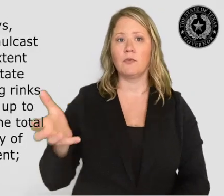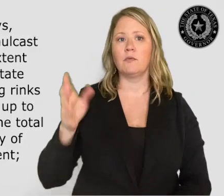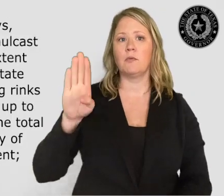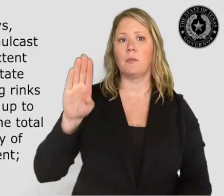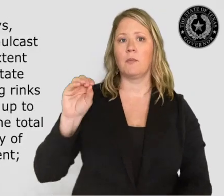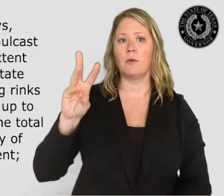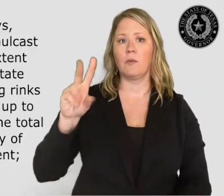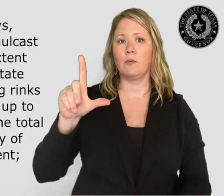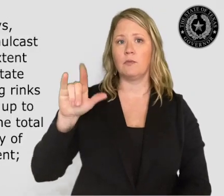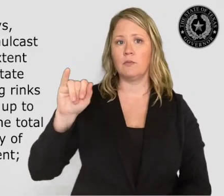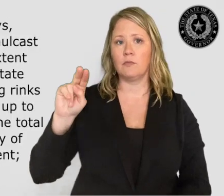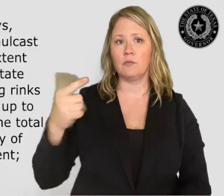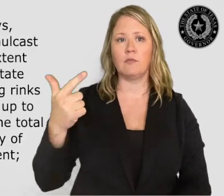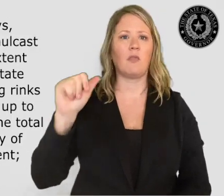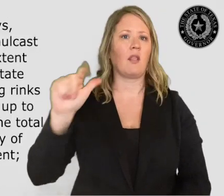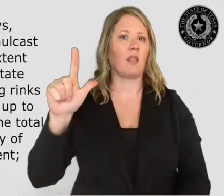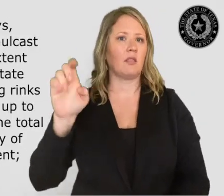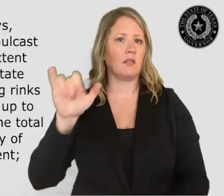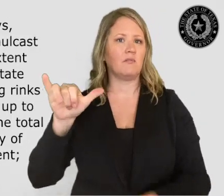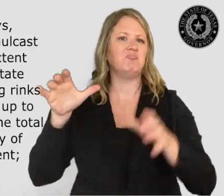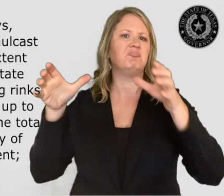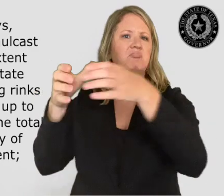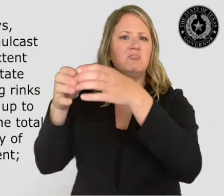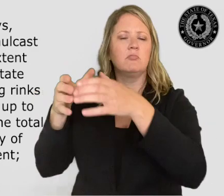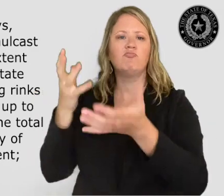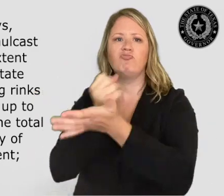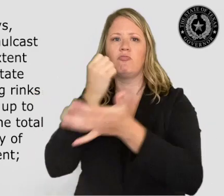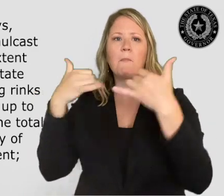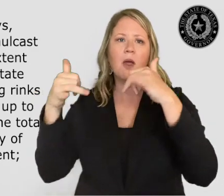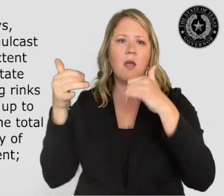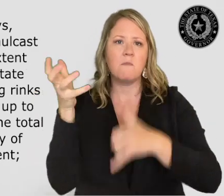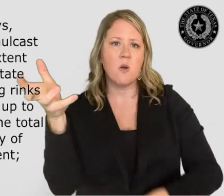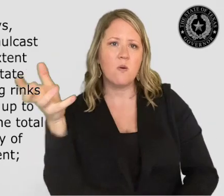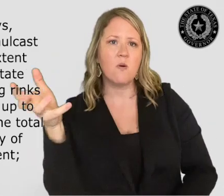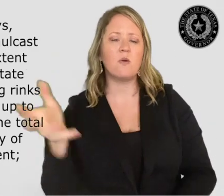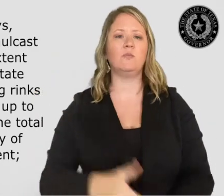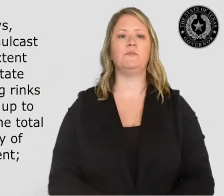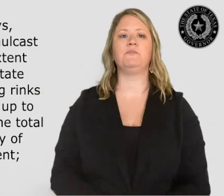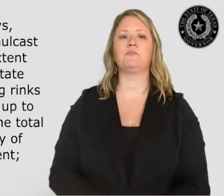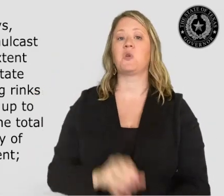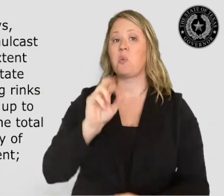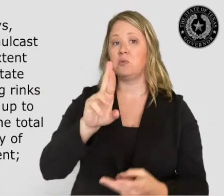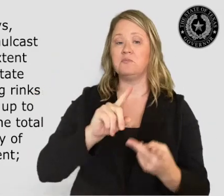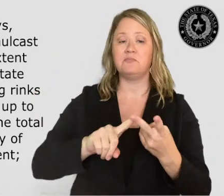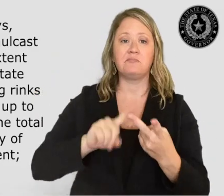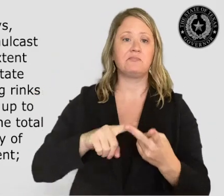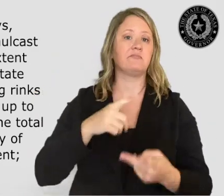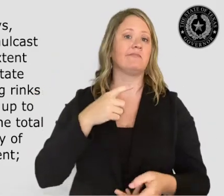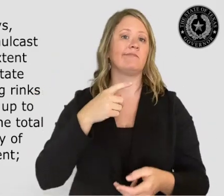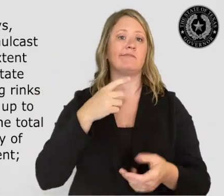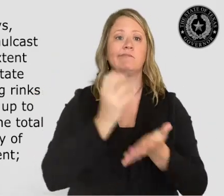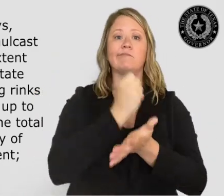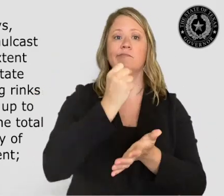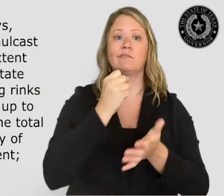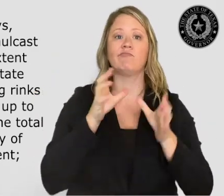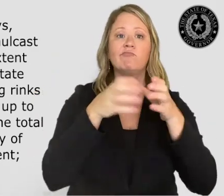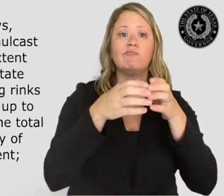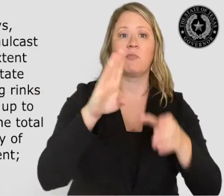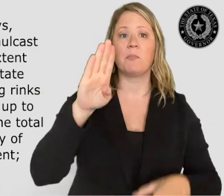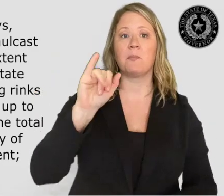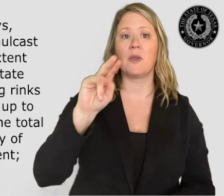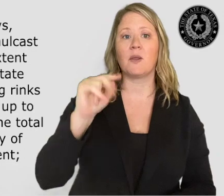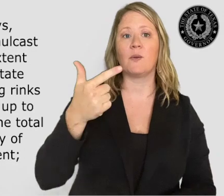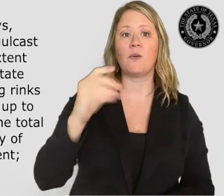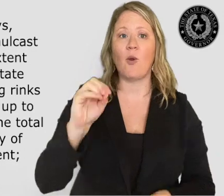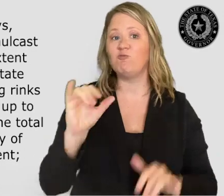alleys, bingo halls, simulcast racing to the extent authorized by state law, and skating rinks that operate